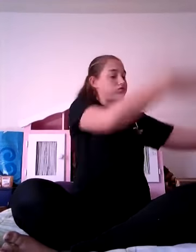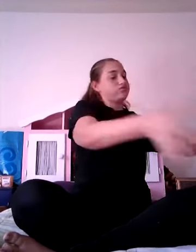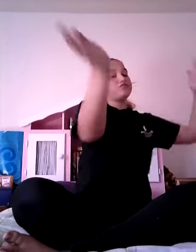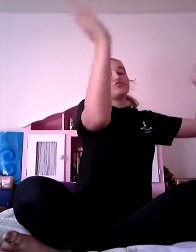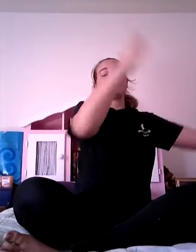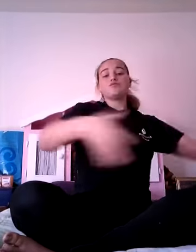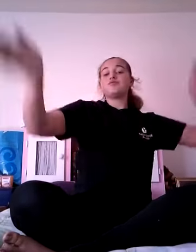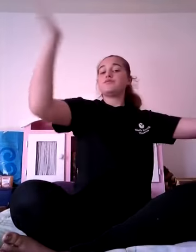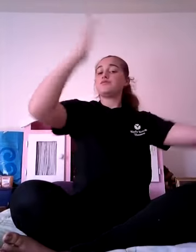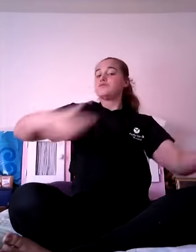wind?